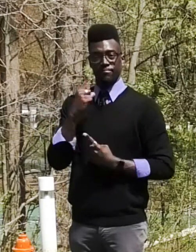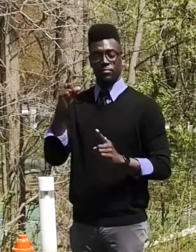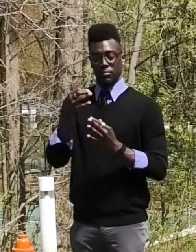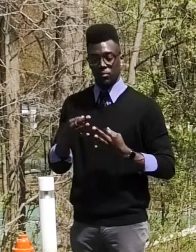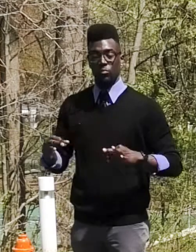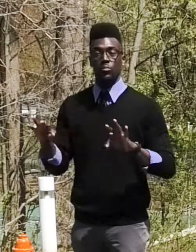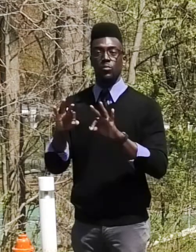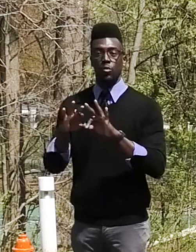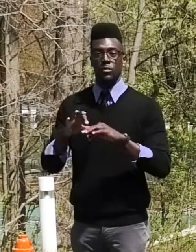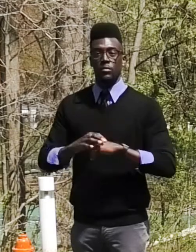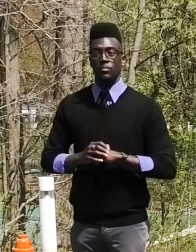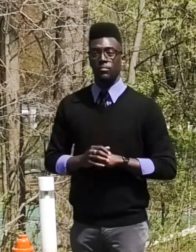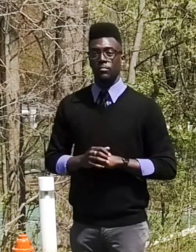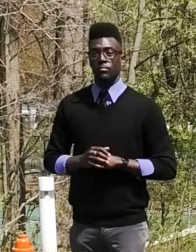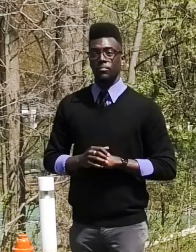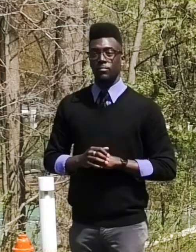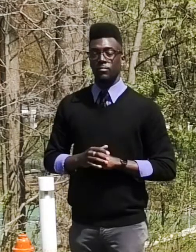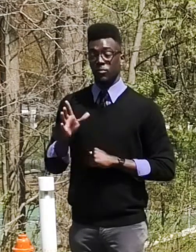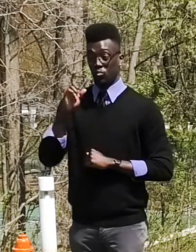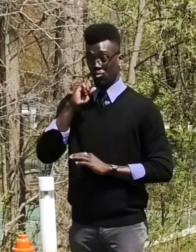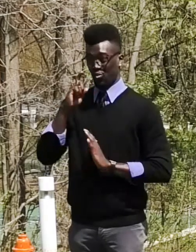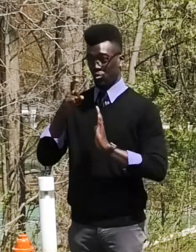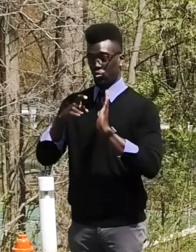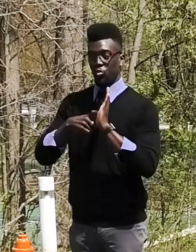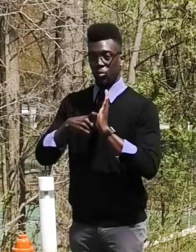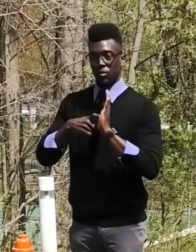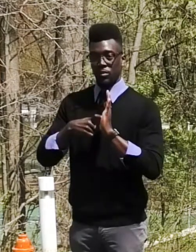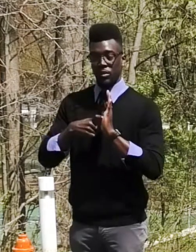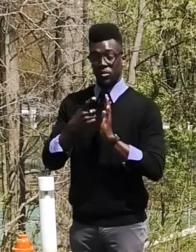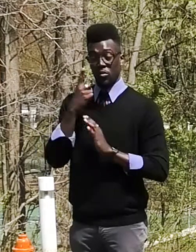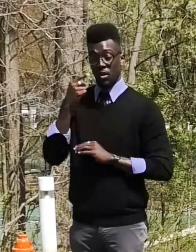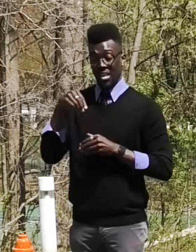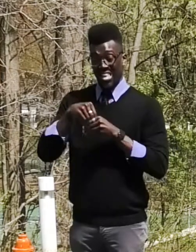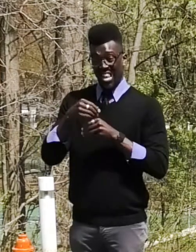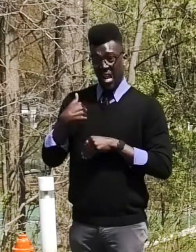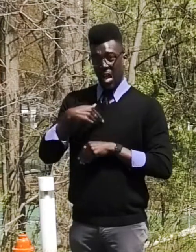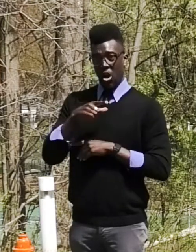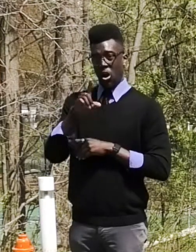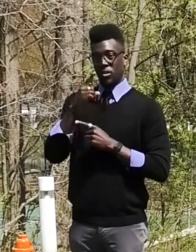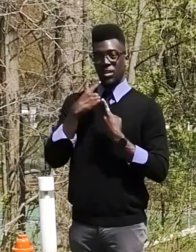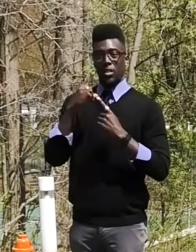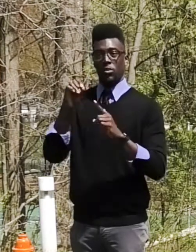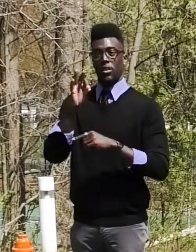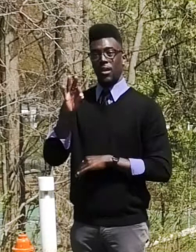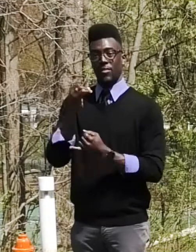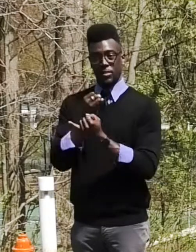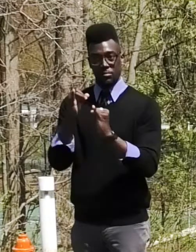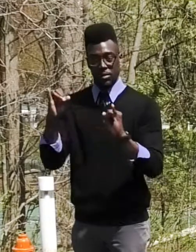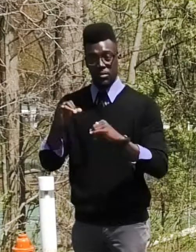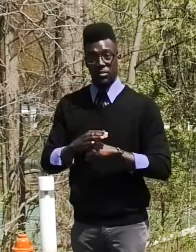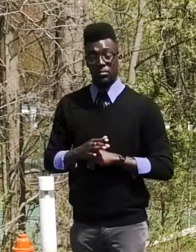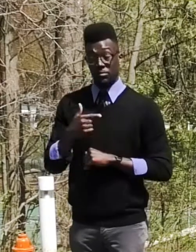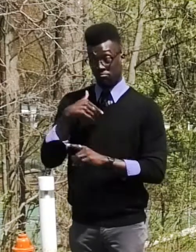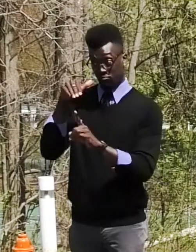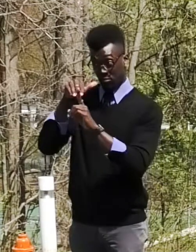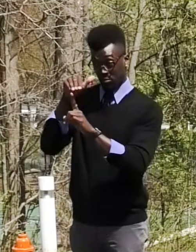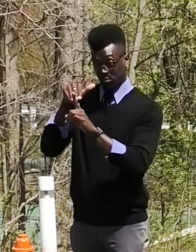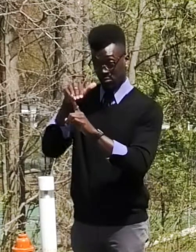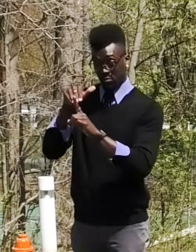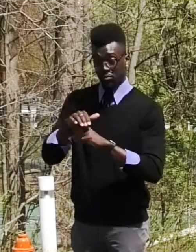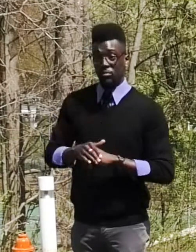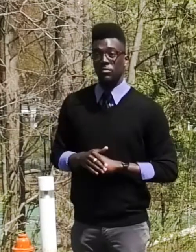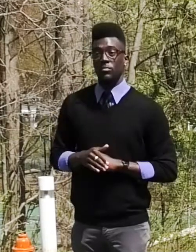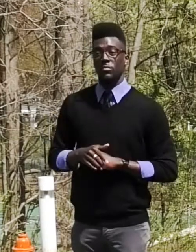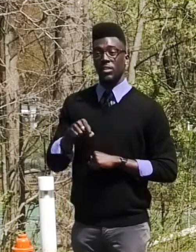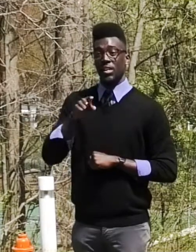important and that were noted in our own Declaration of Independence. Shall I remind you? We hold